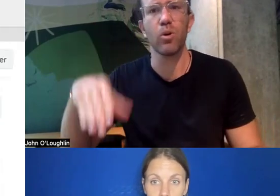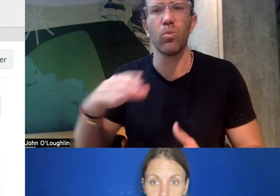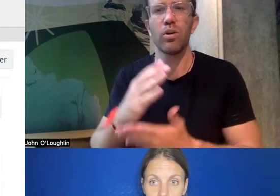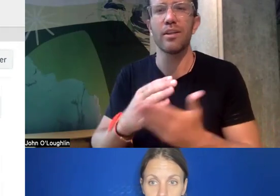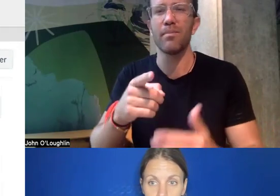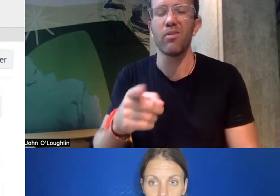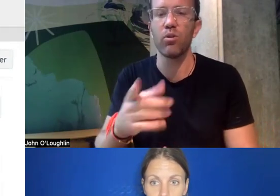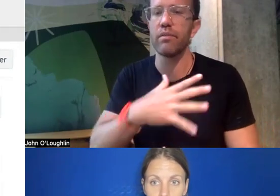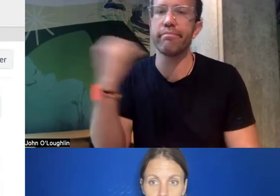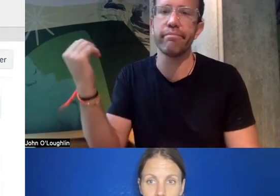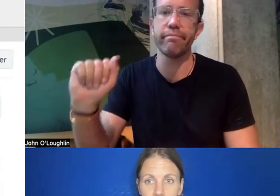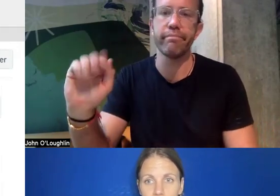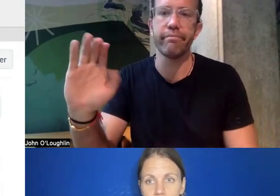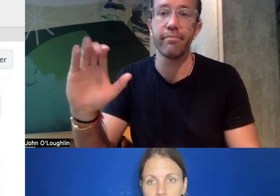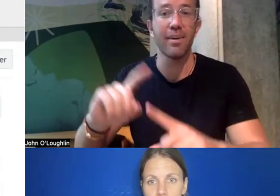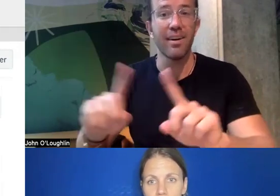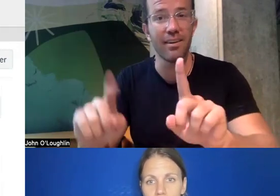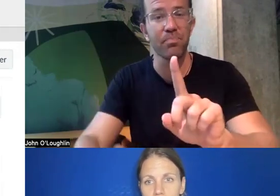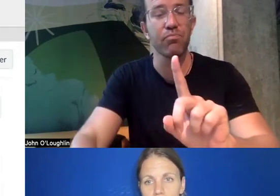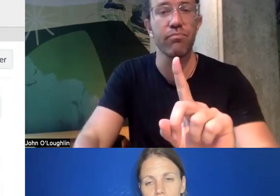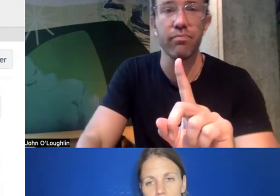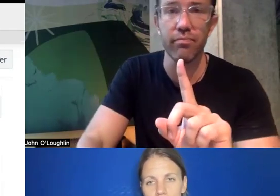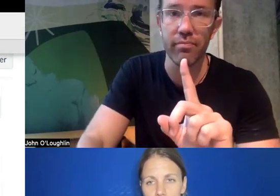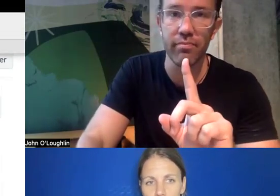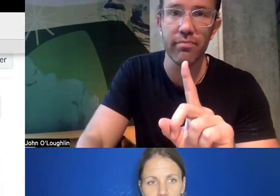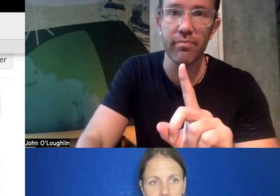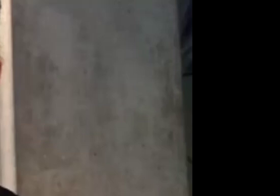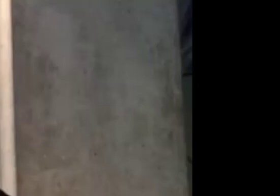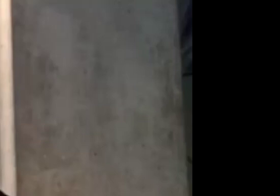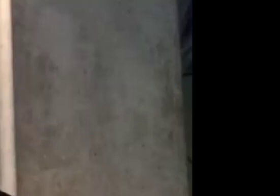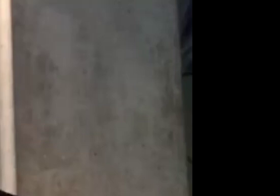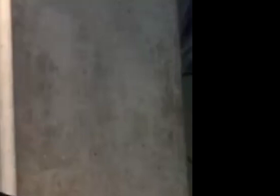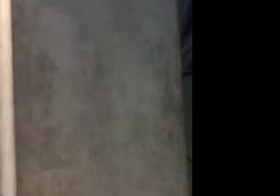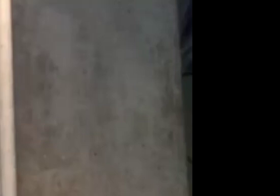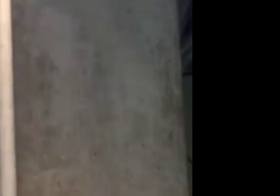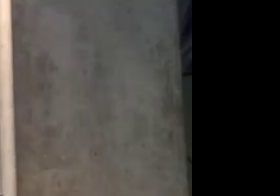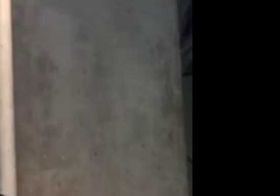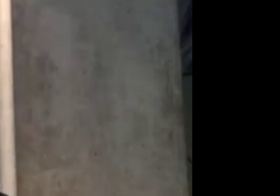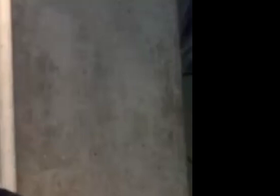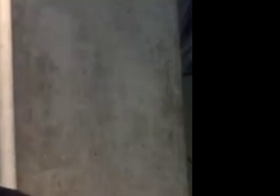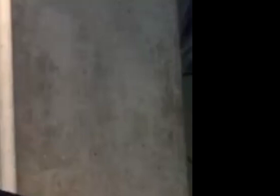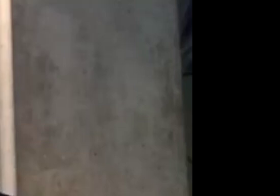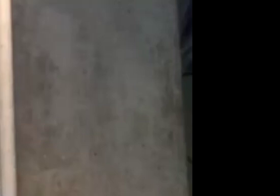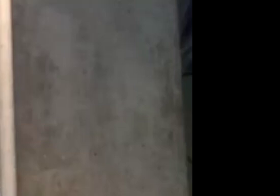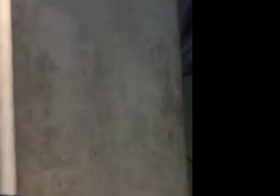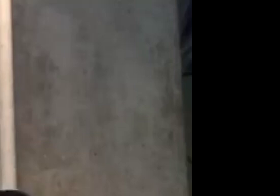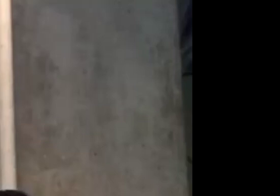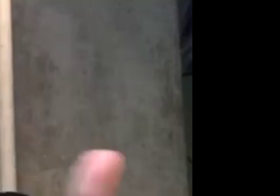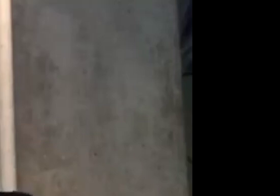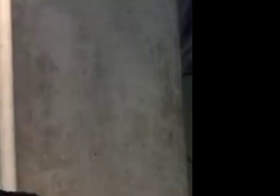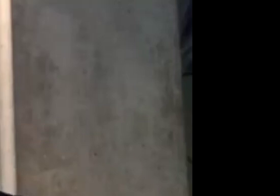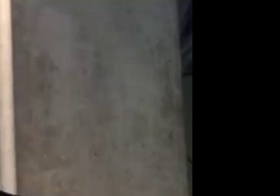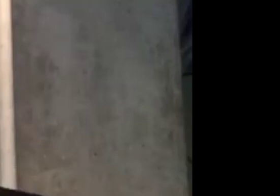week. I know some of you are like, alphabet again, but there